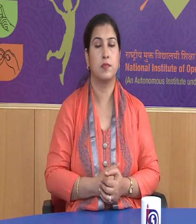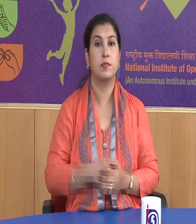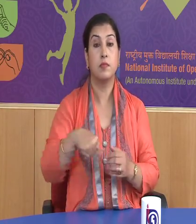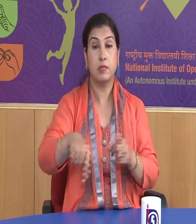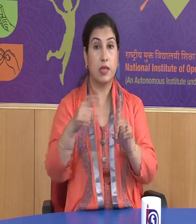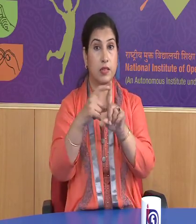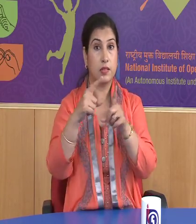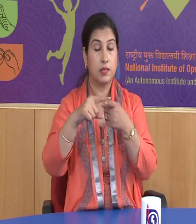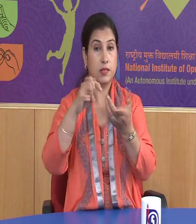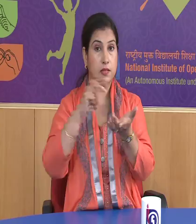democracy.